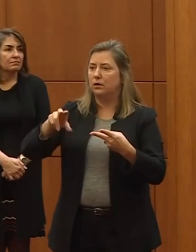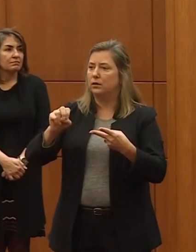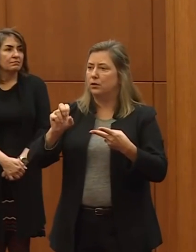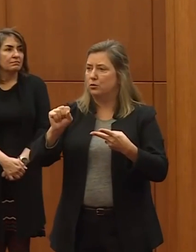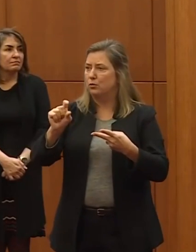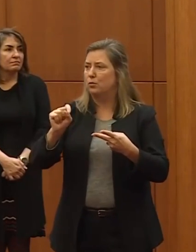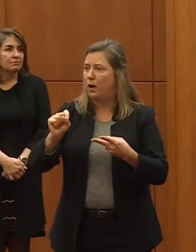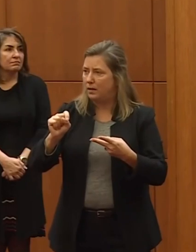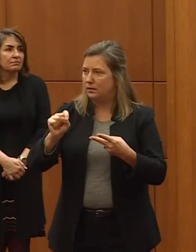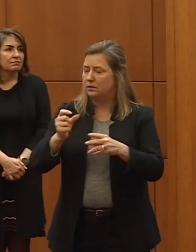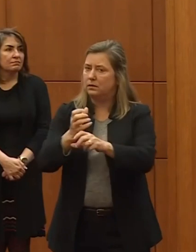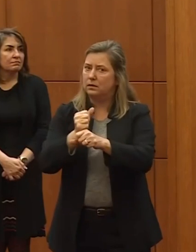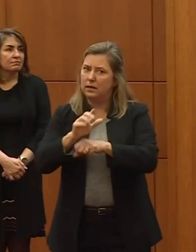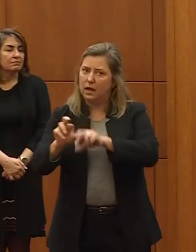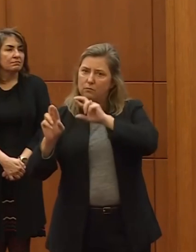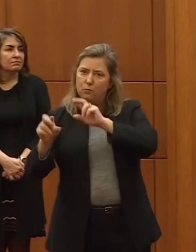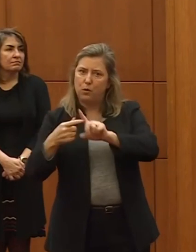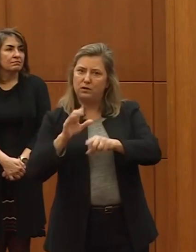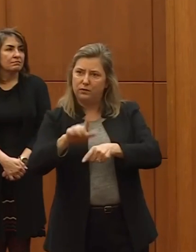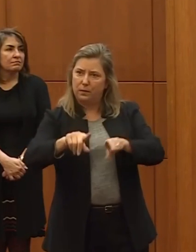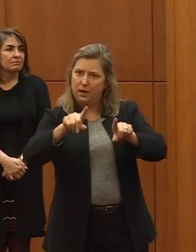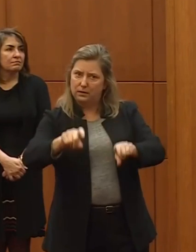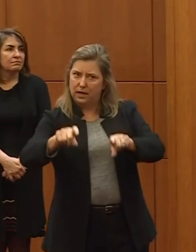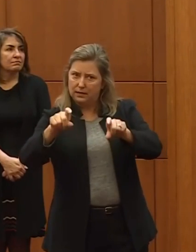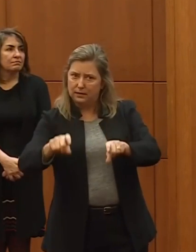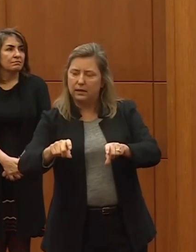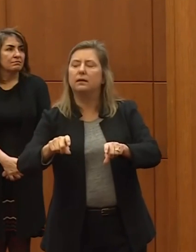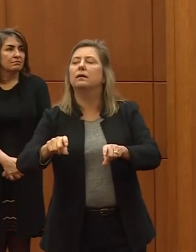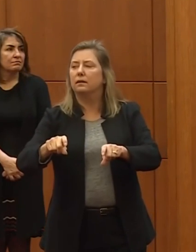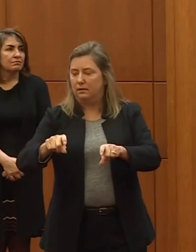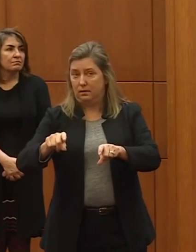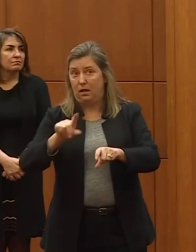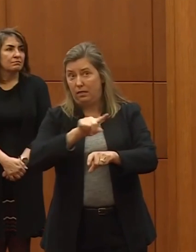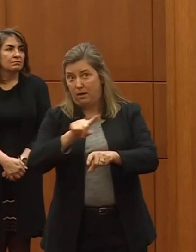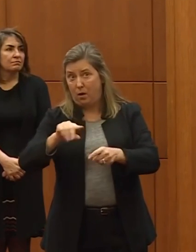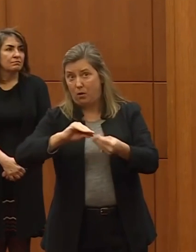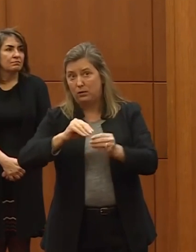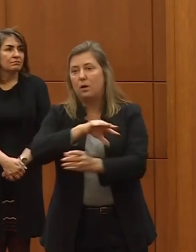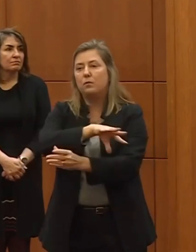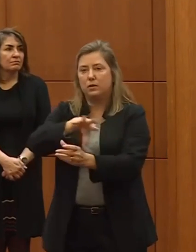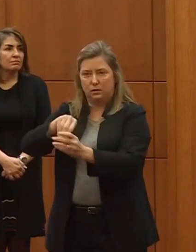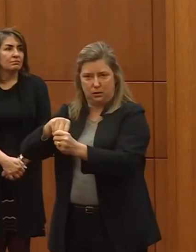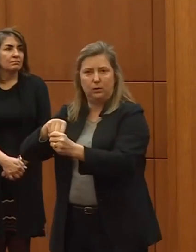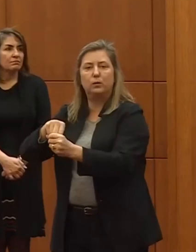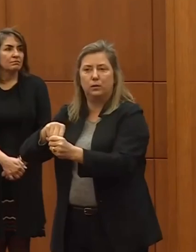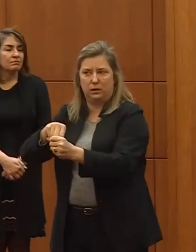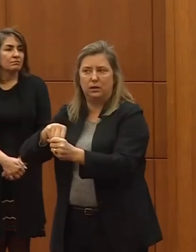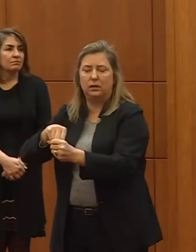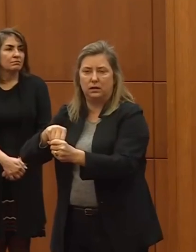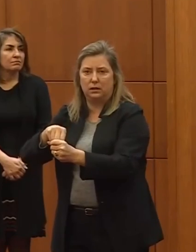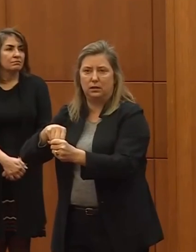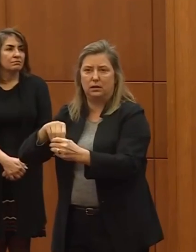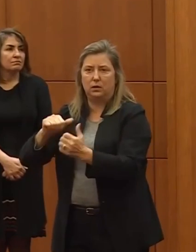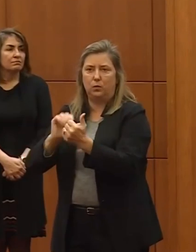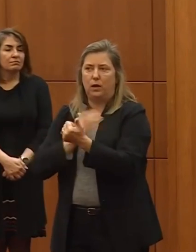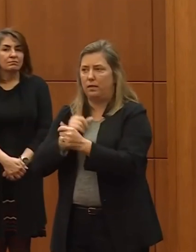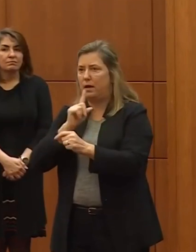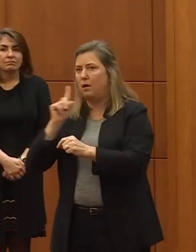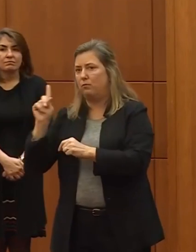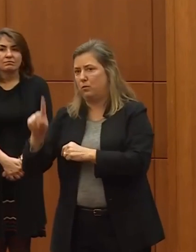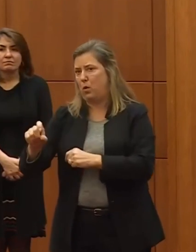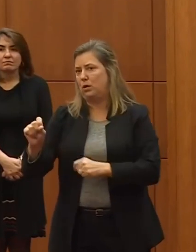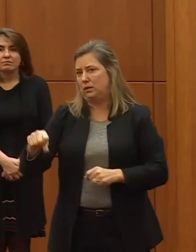on their testing, and we do include those numbers in our reporting.